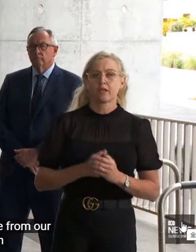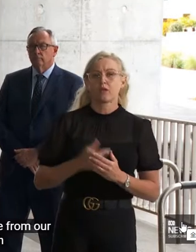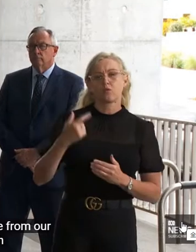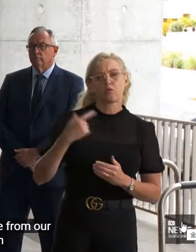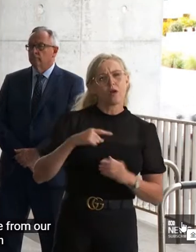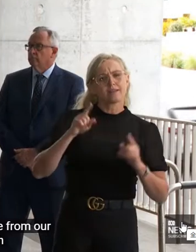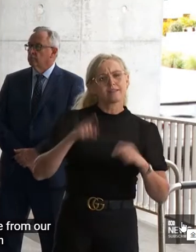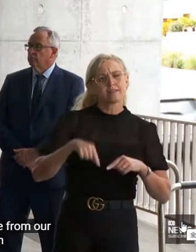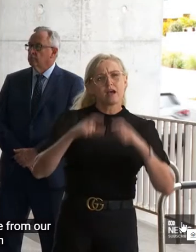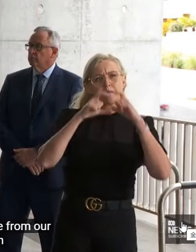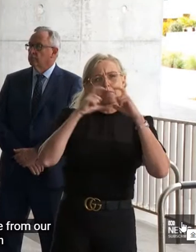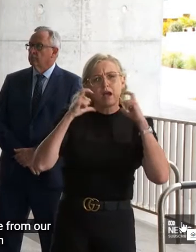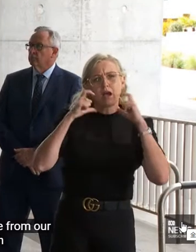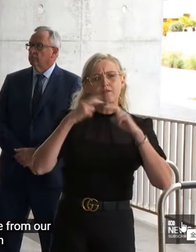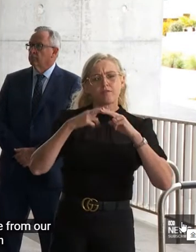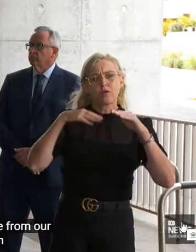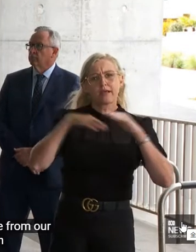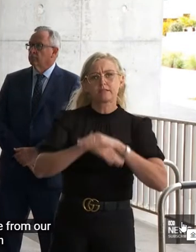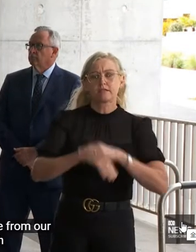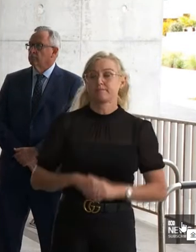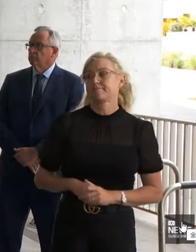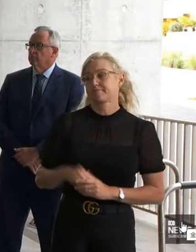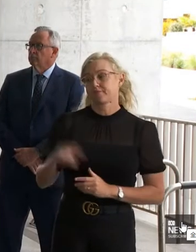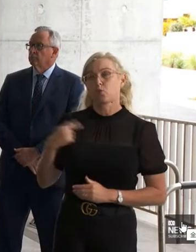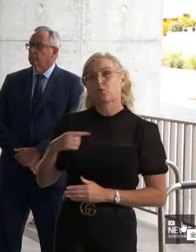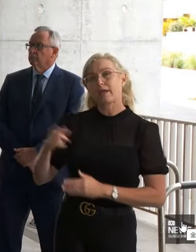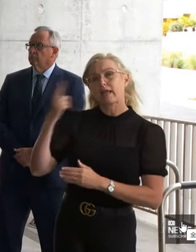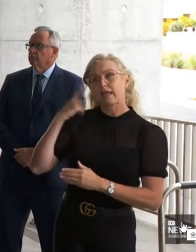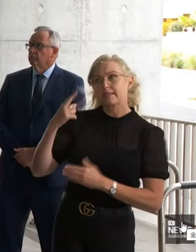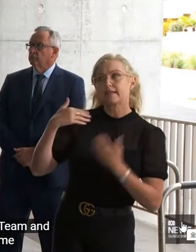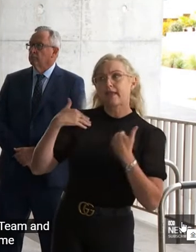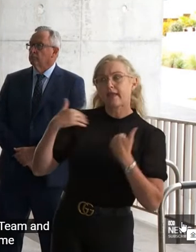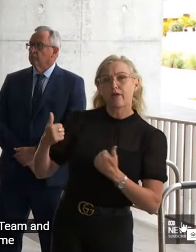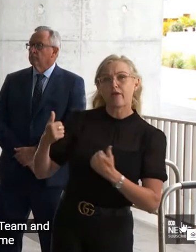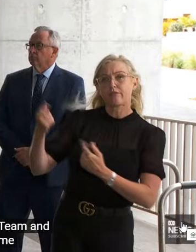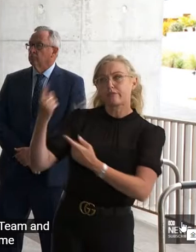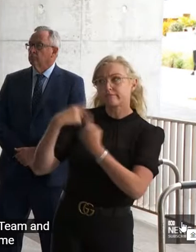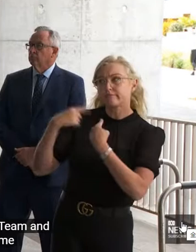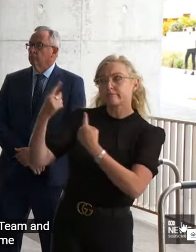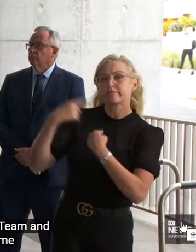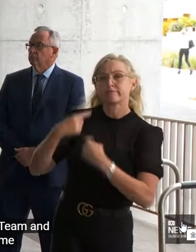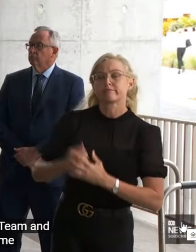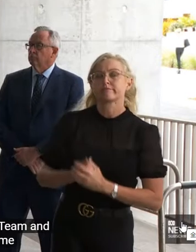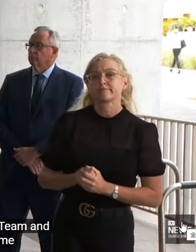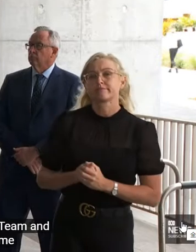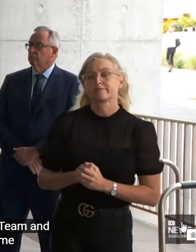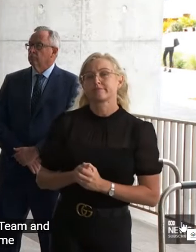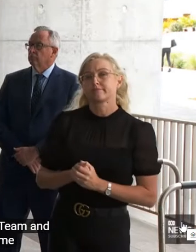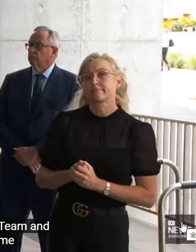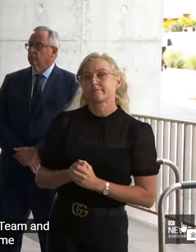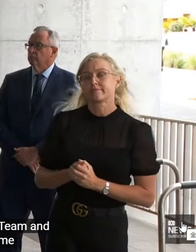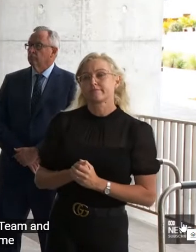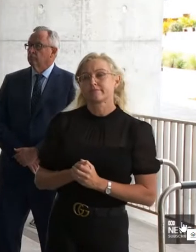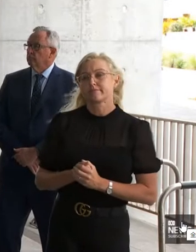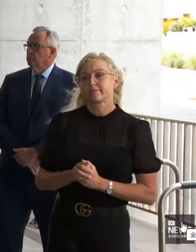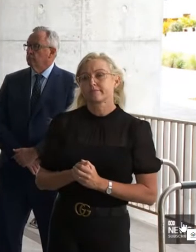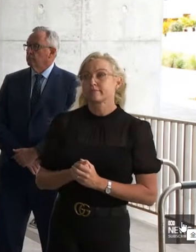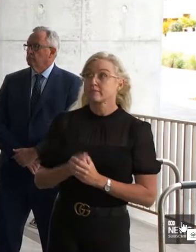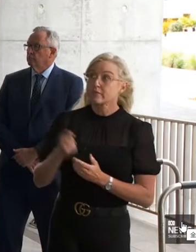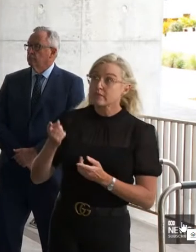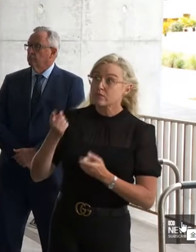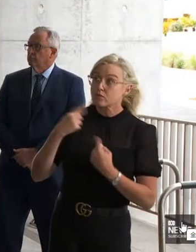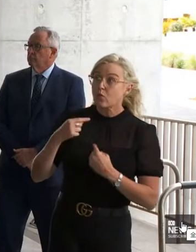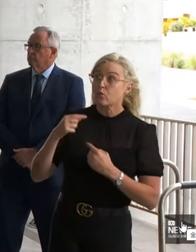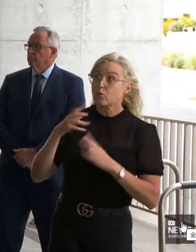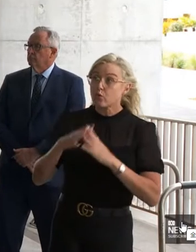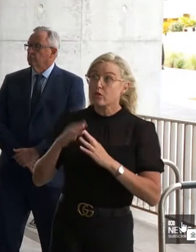Well, we always take advice from our public health team and our health team, and from time to time that we manage that advice up